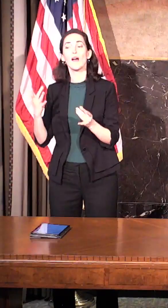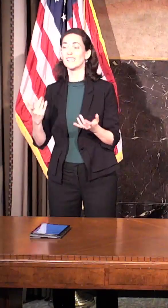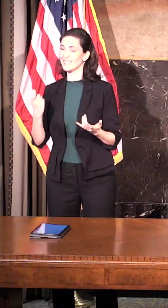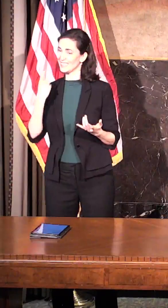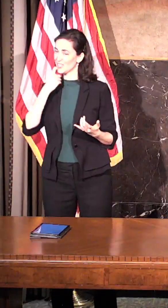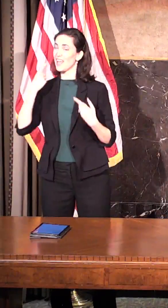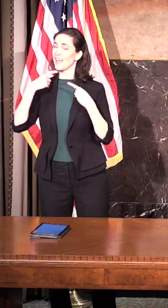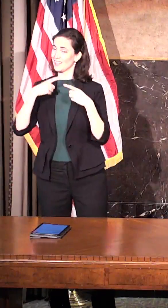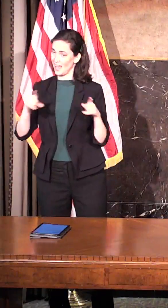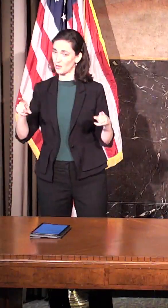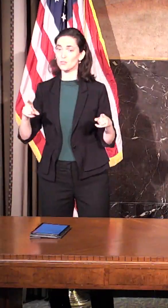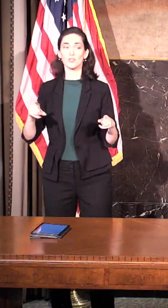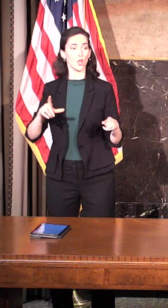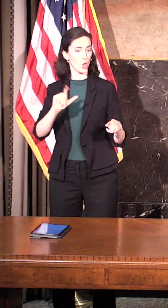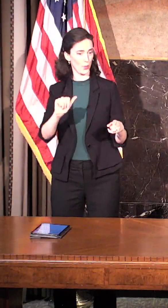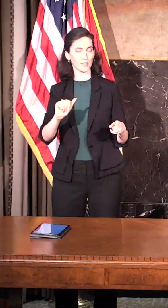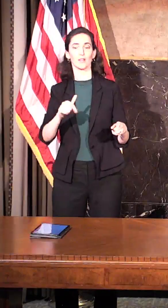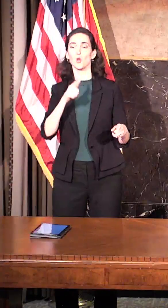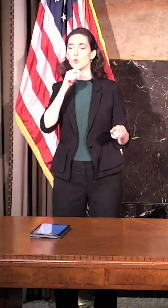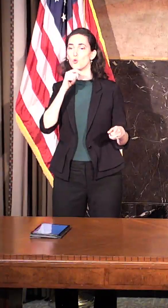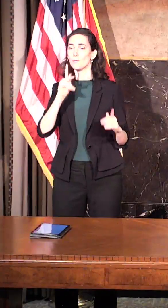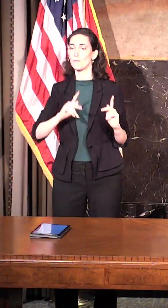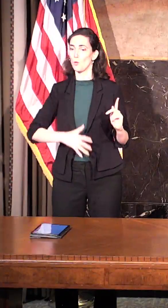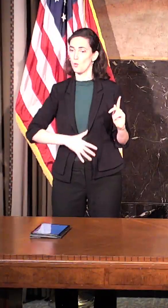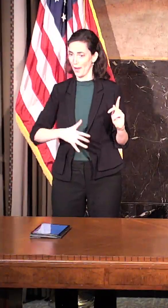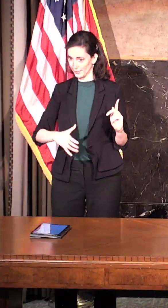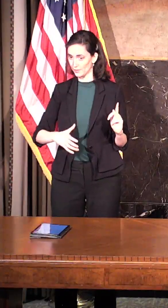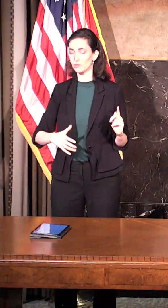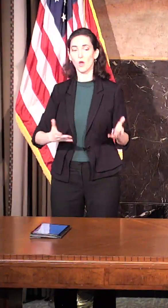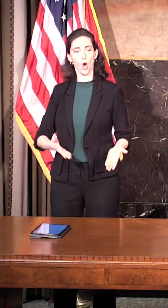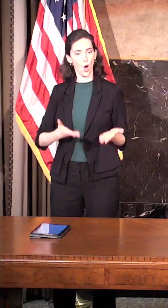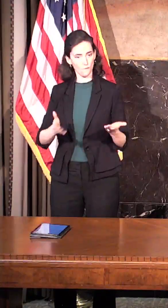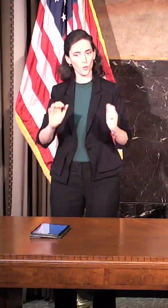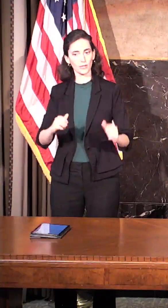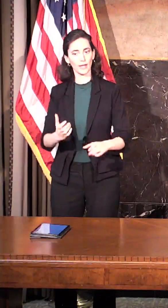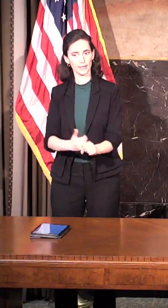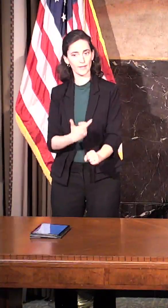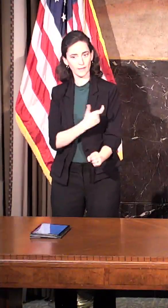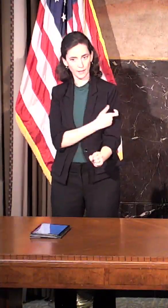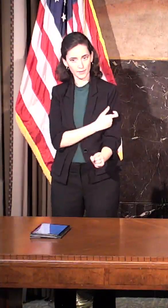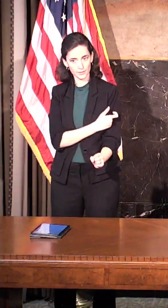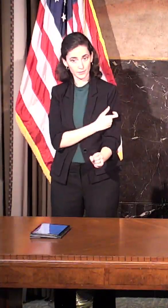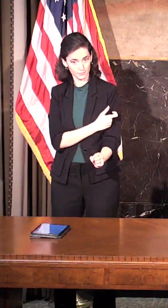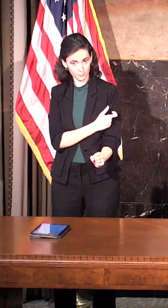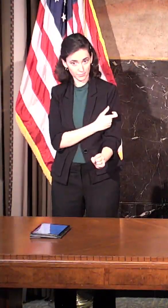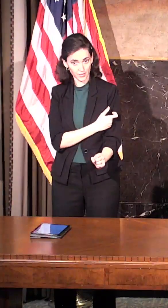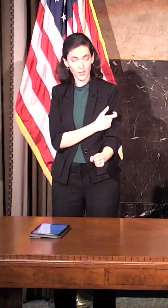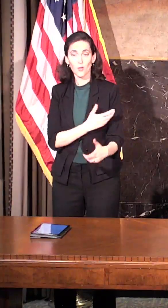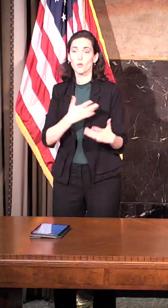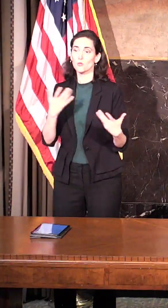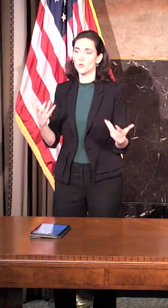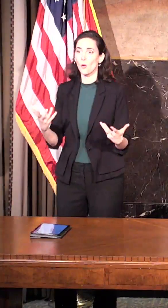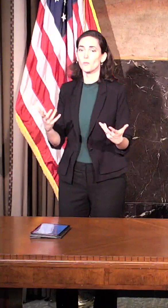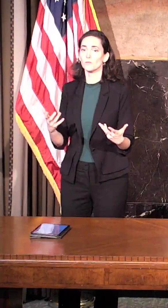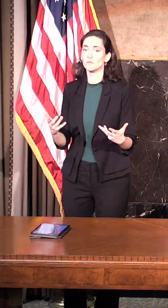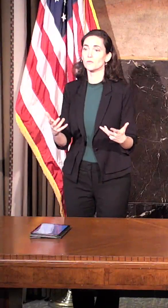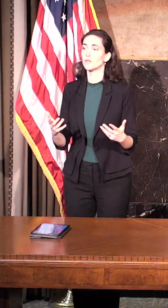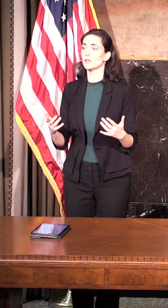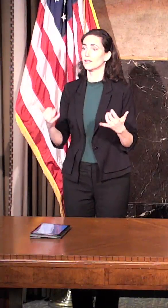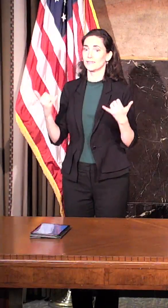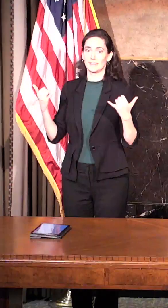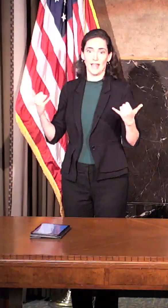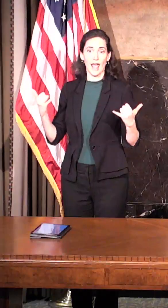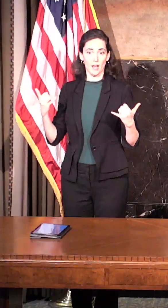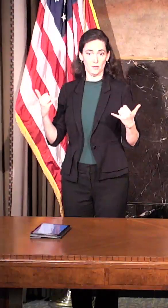pregnant individuals in Louisiana. And I want folks to know that we have complete clarity right